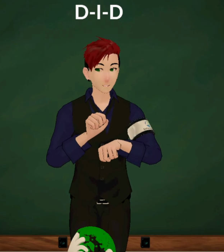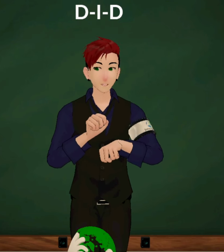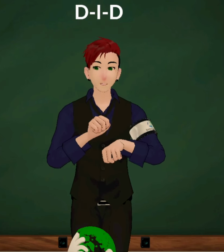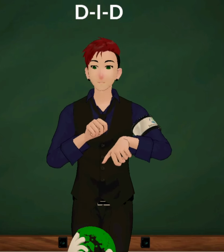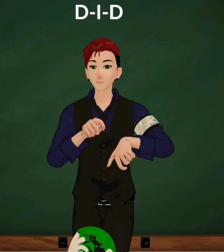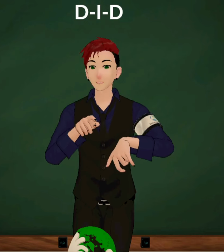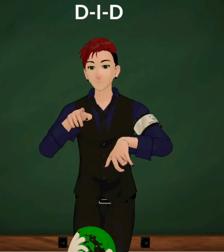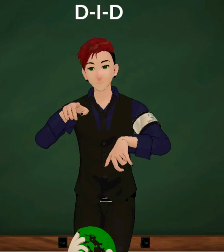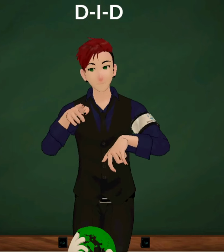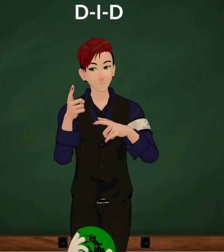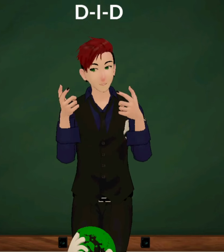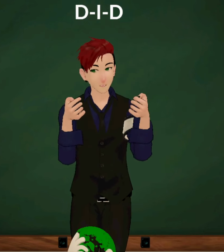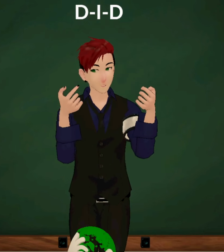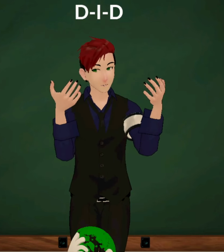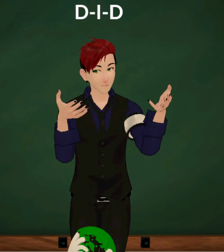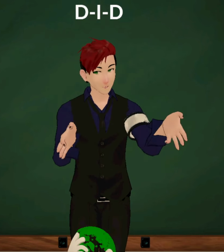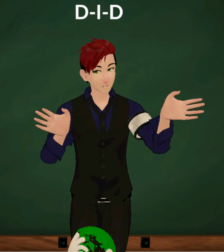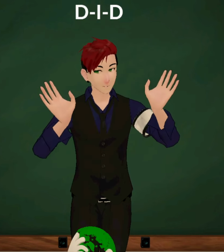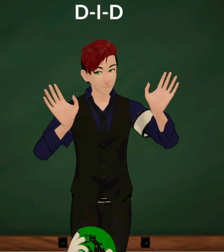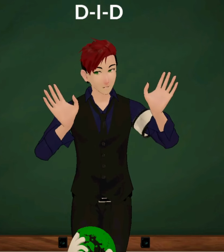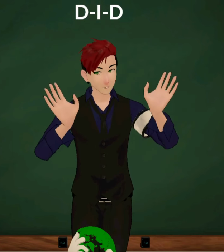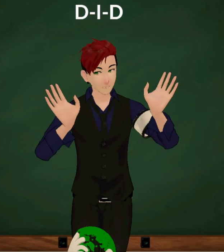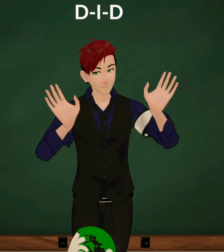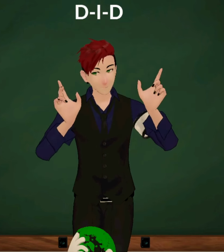already? It's you chores finished, ?